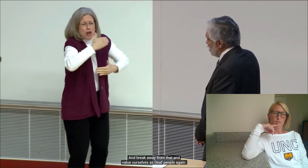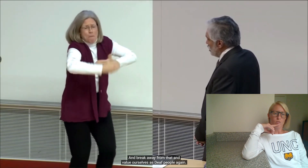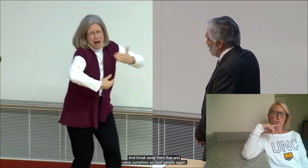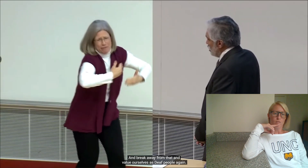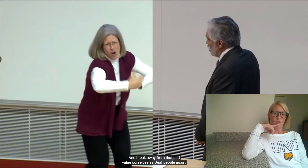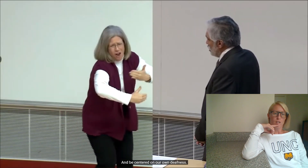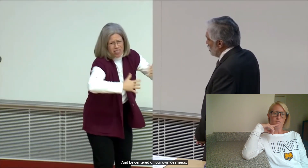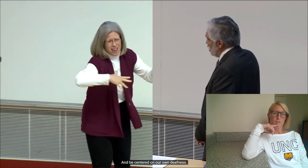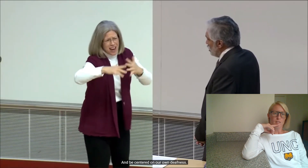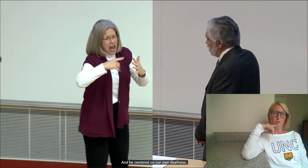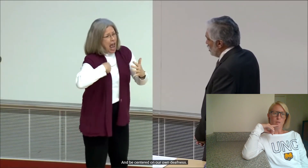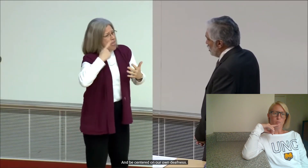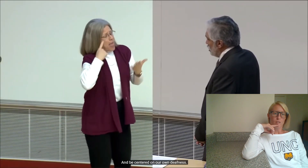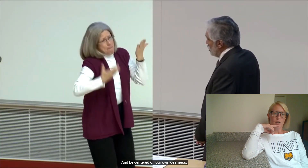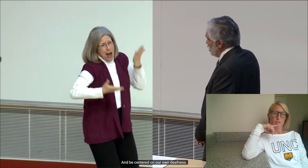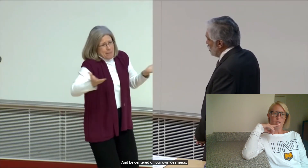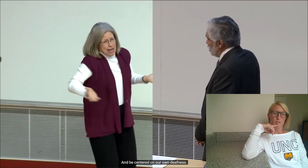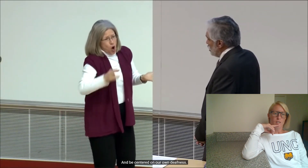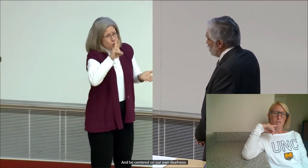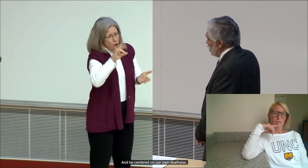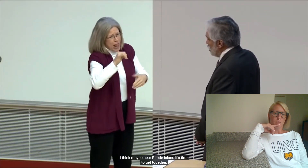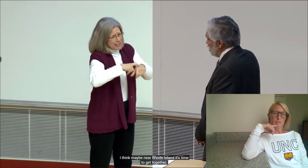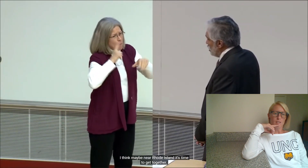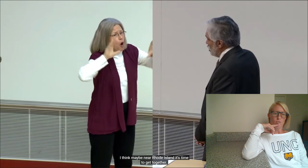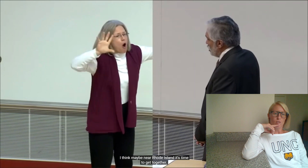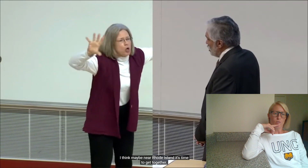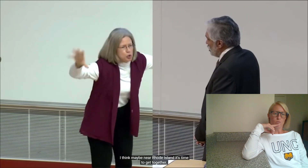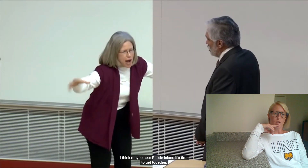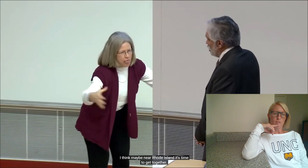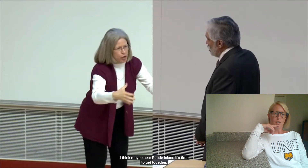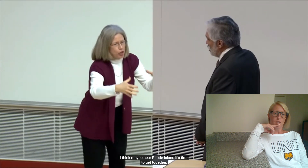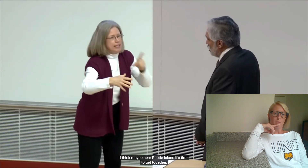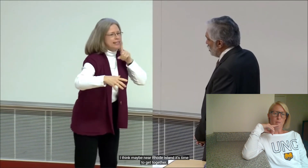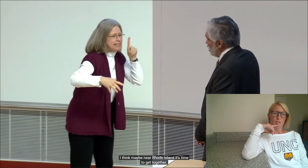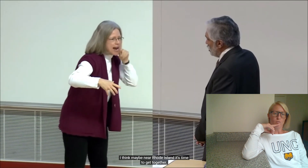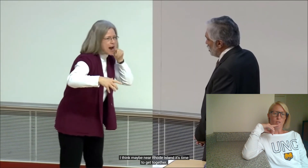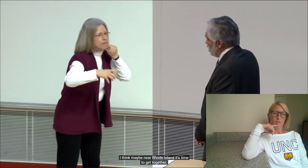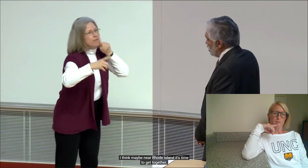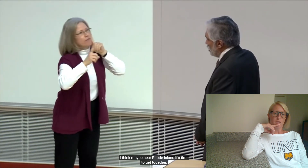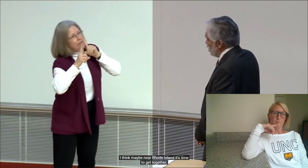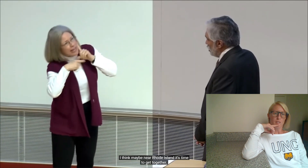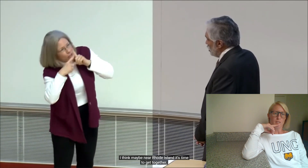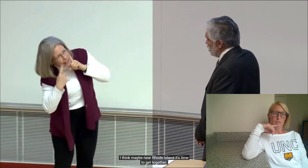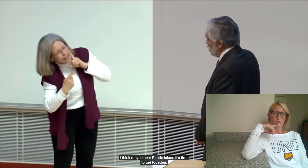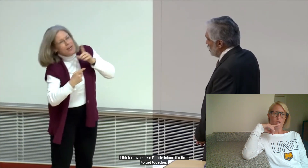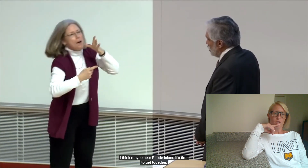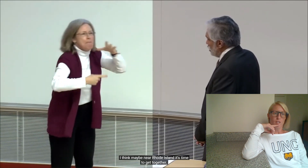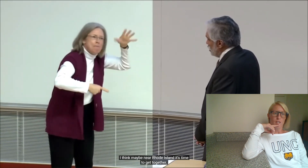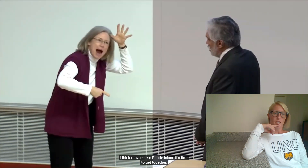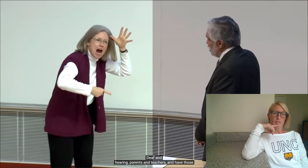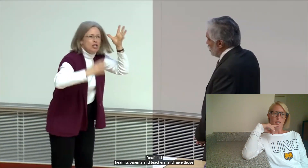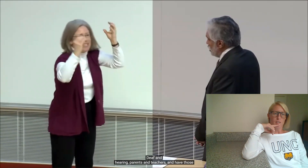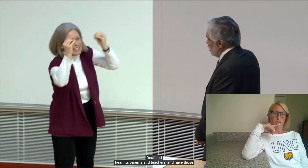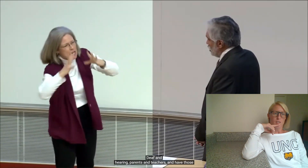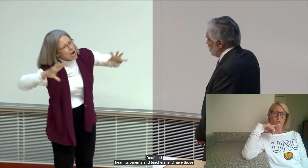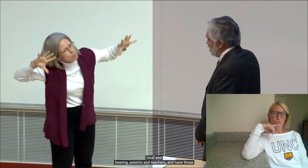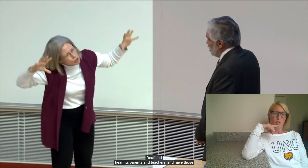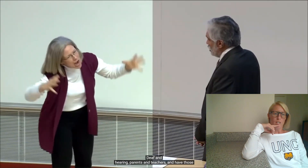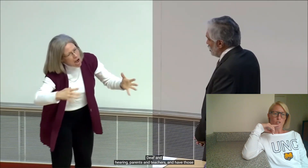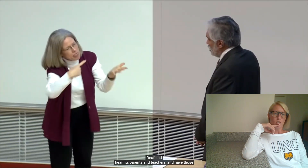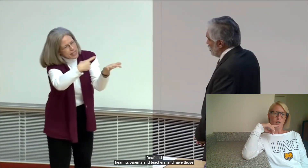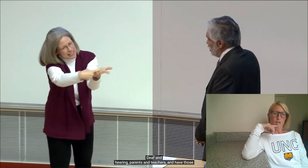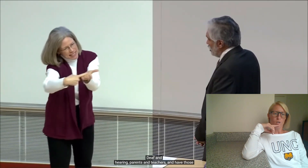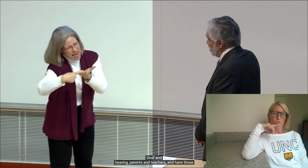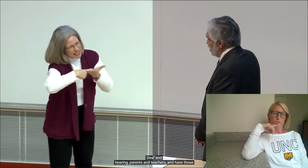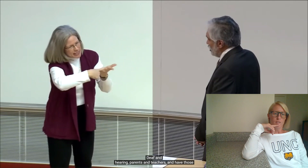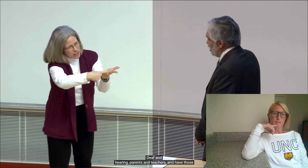again and be centered on our own deafness? I think maybe here in Rhode Island, it's time to get together, deaf and hearing,